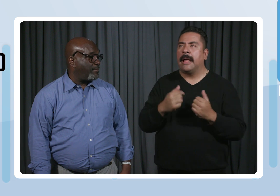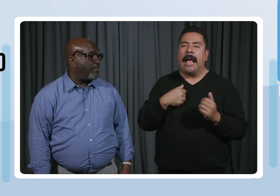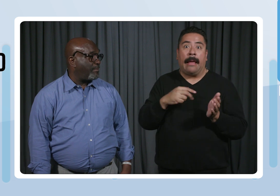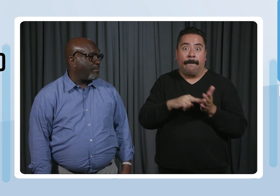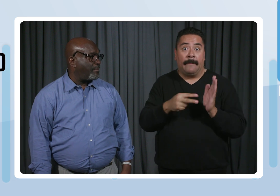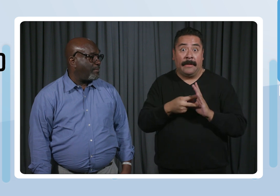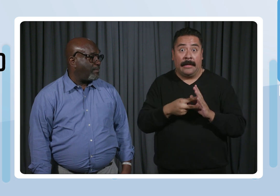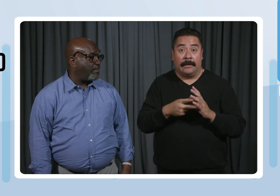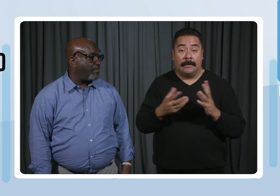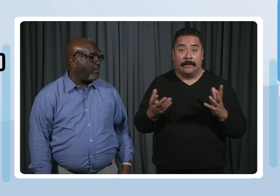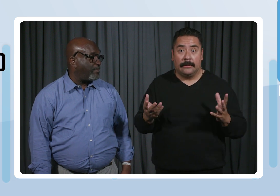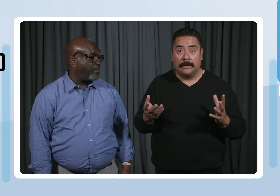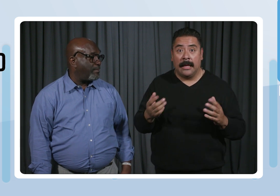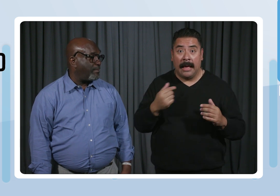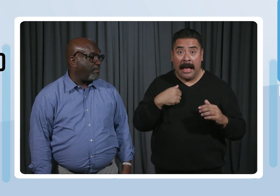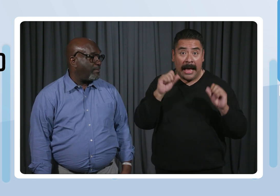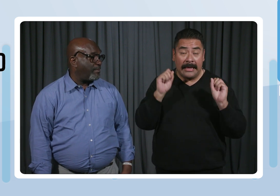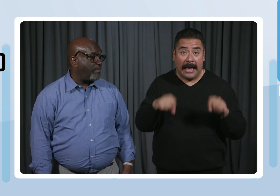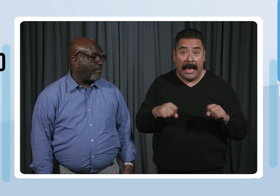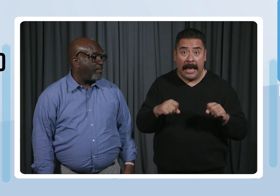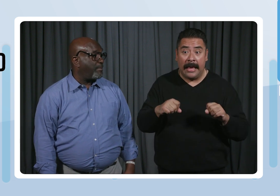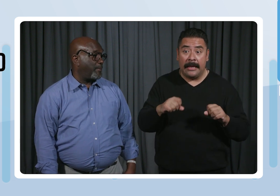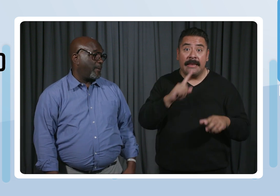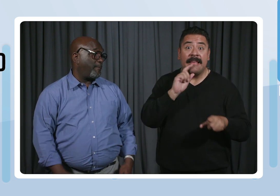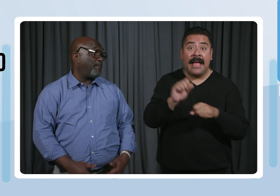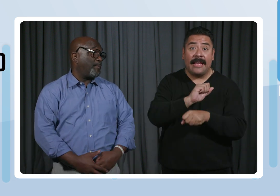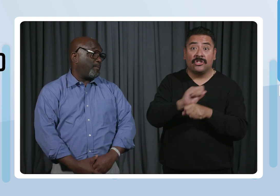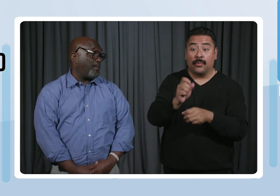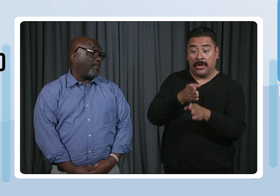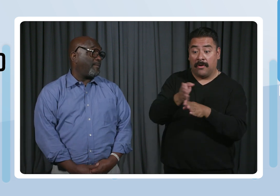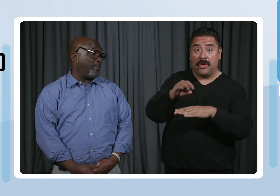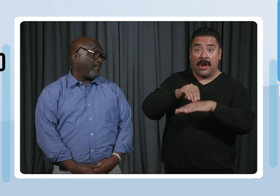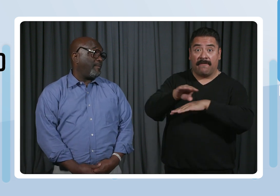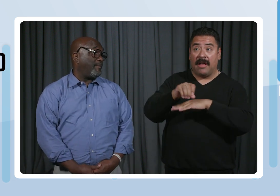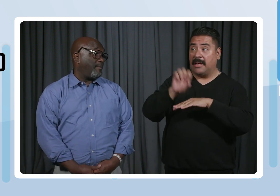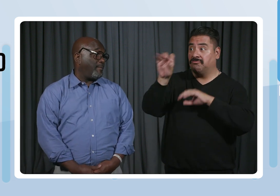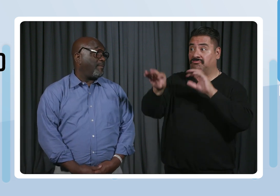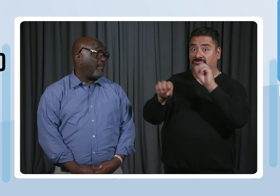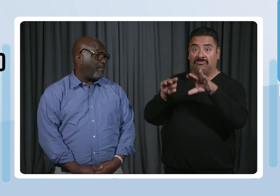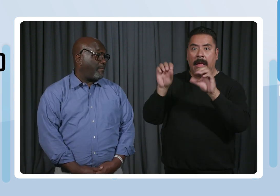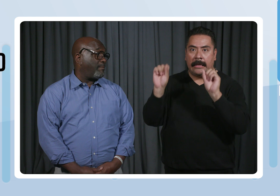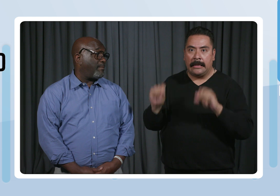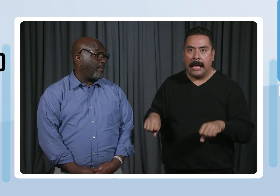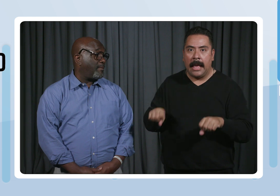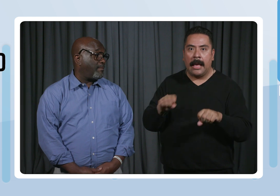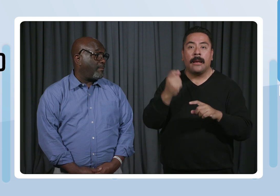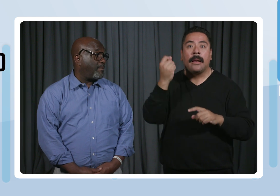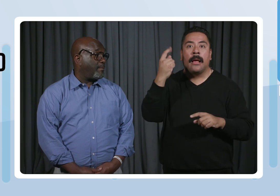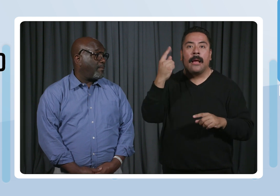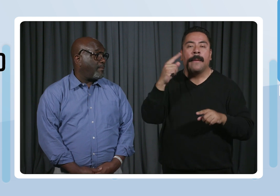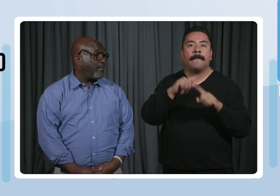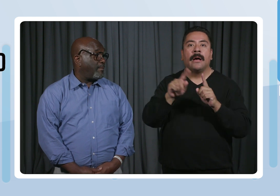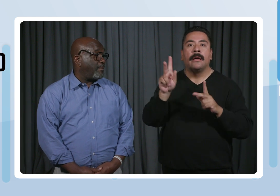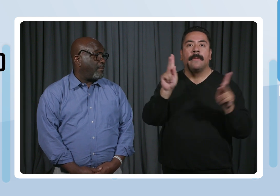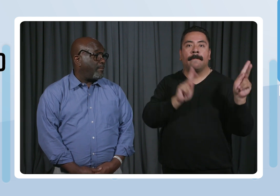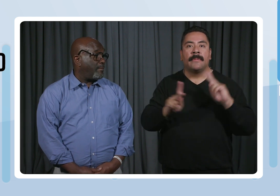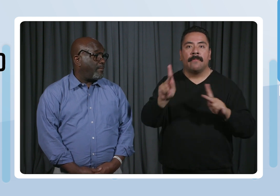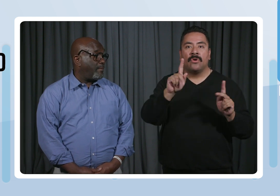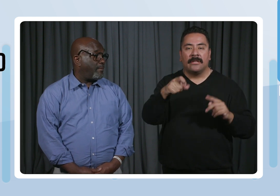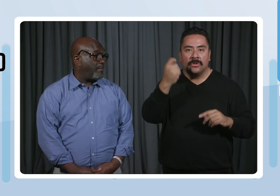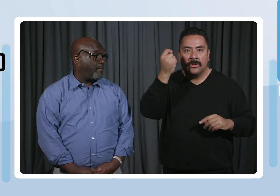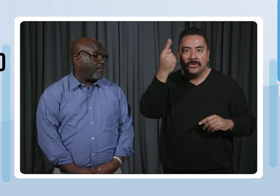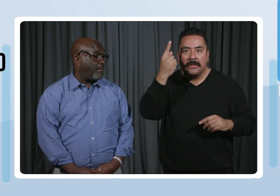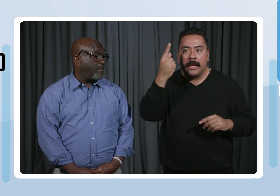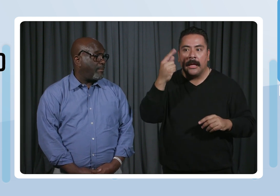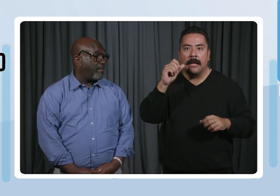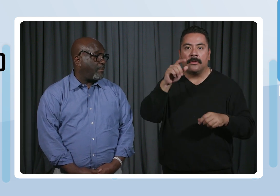as, I can give actual career advice all day, I also want people to understand that they can, take that